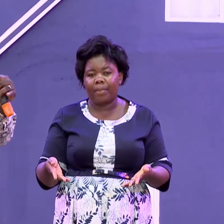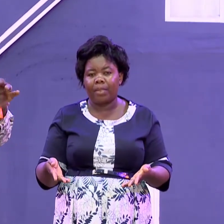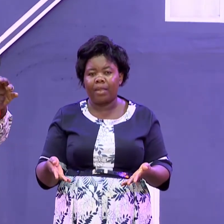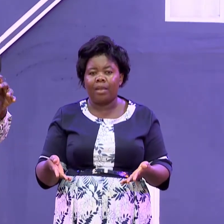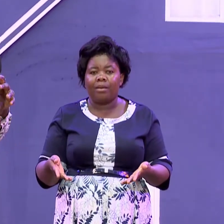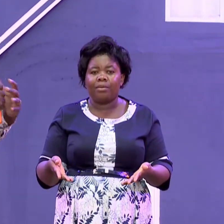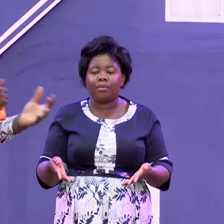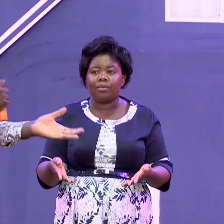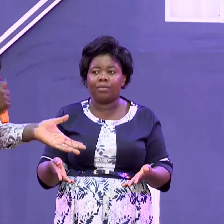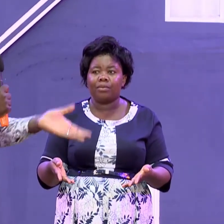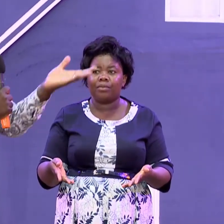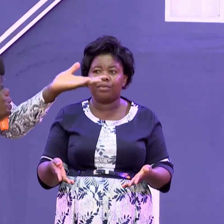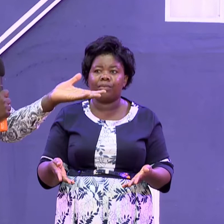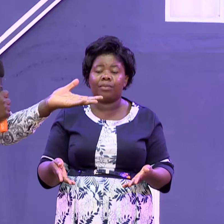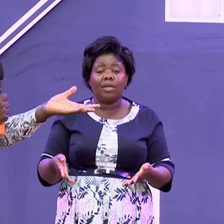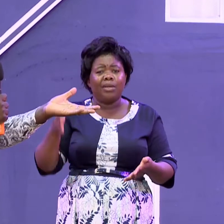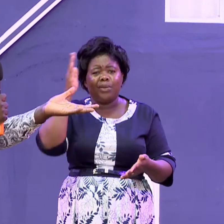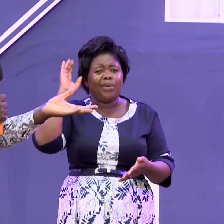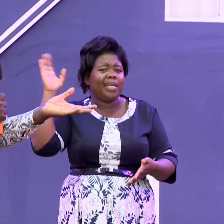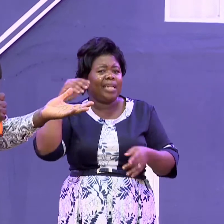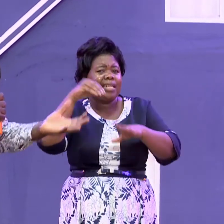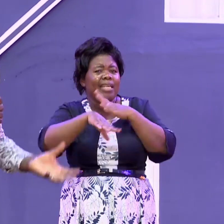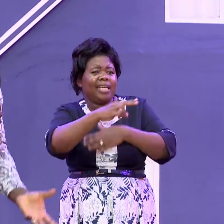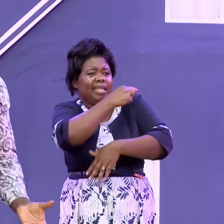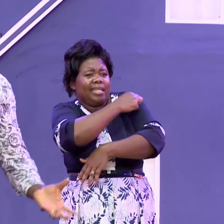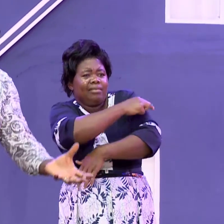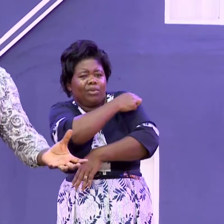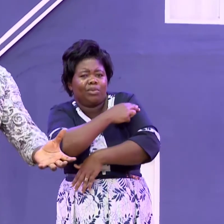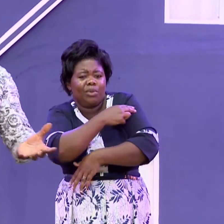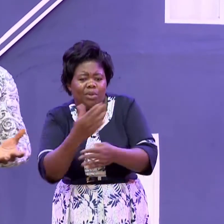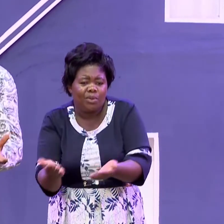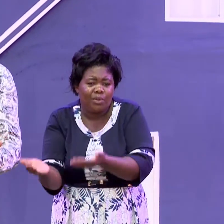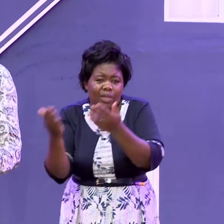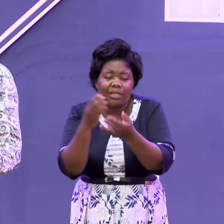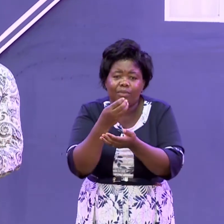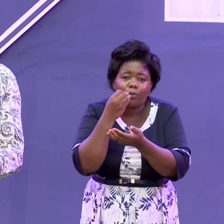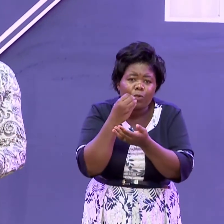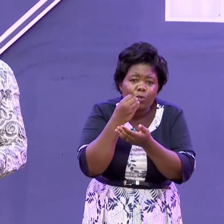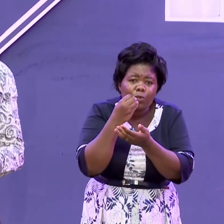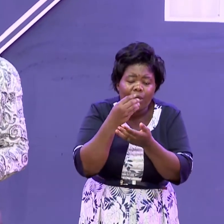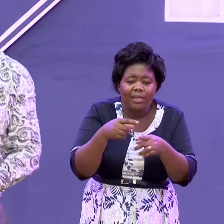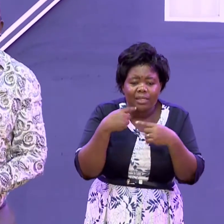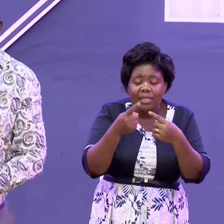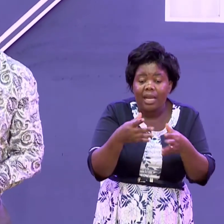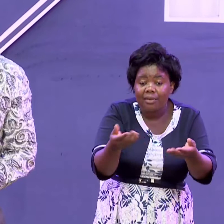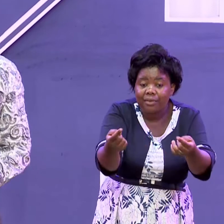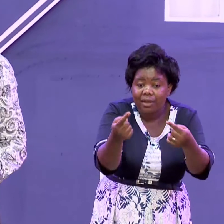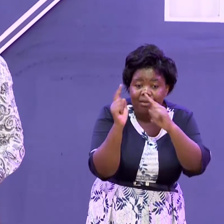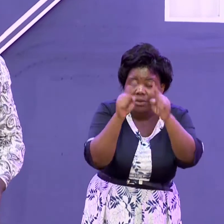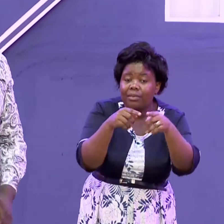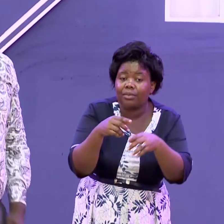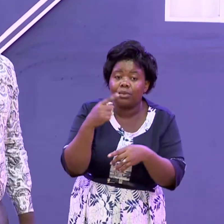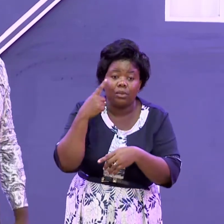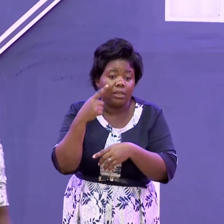Ali mulago. That you hear the intruder Mulago hospital and you take food and you say, I've come to see